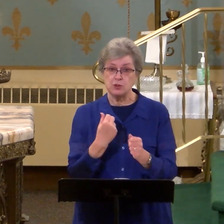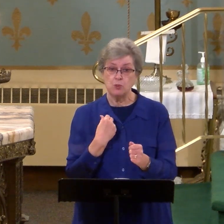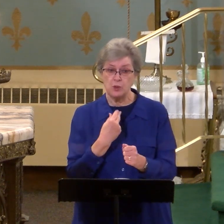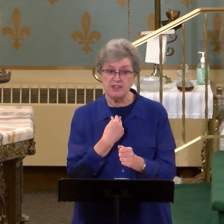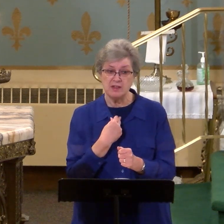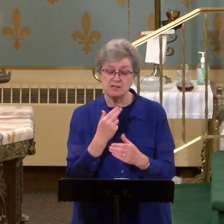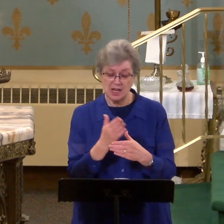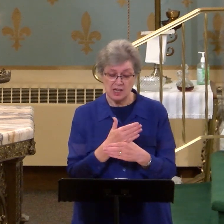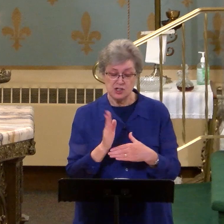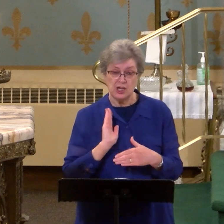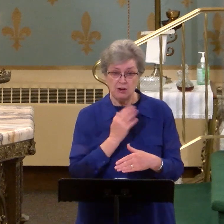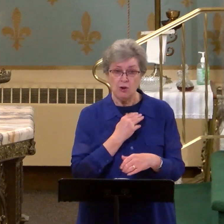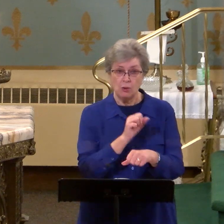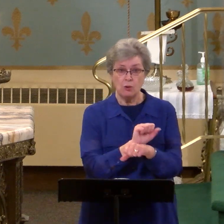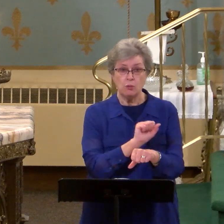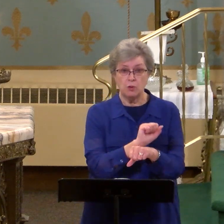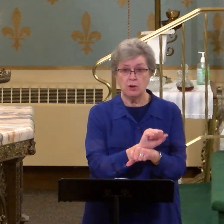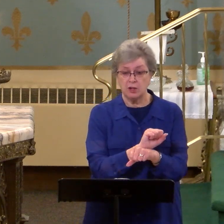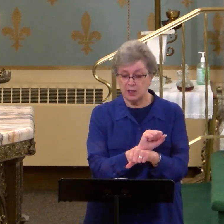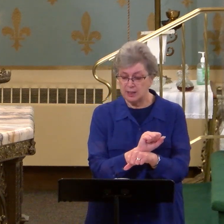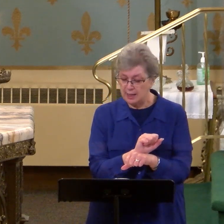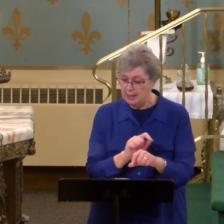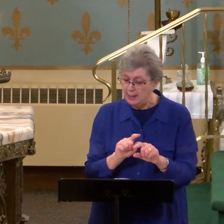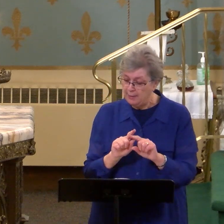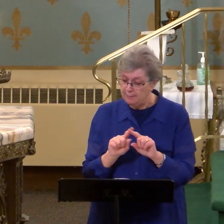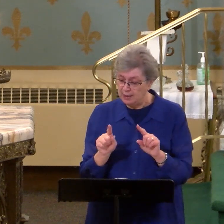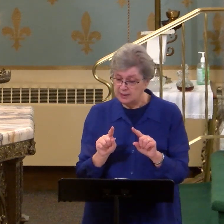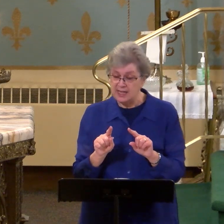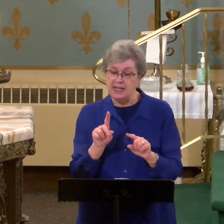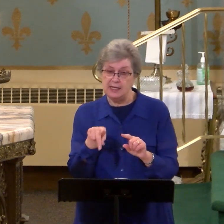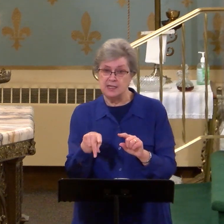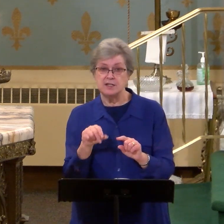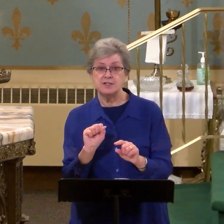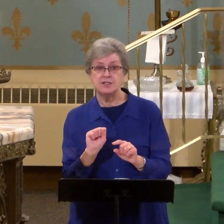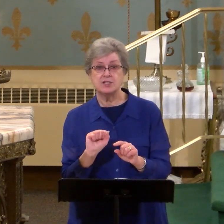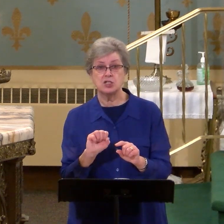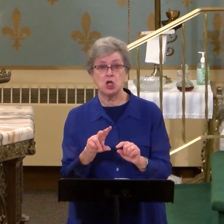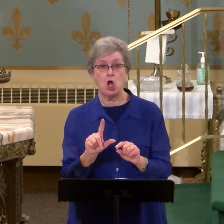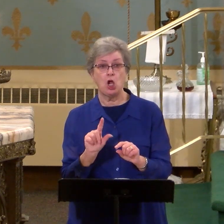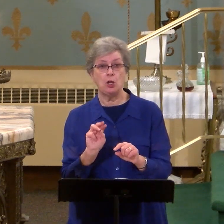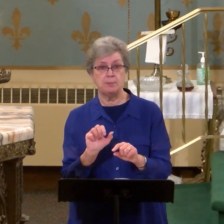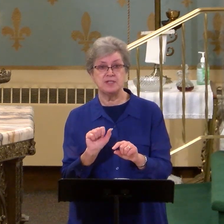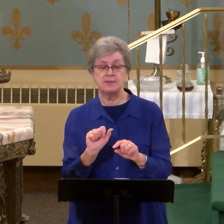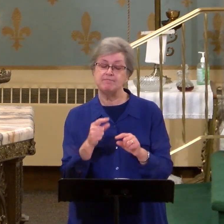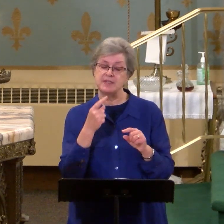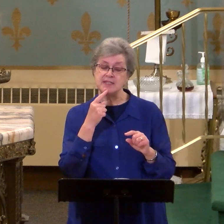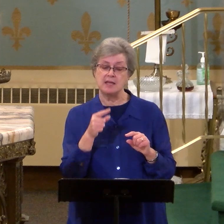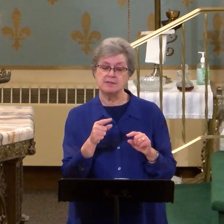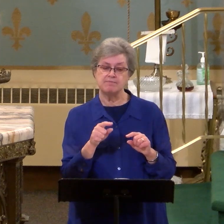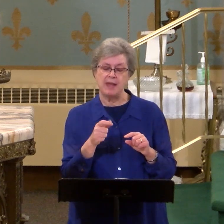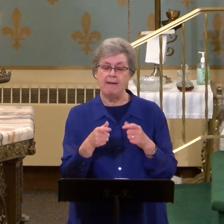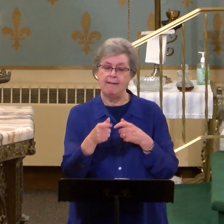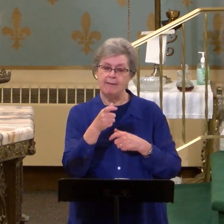this ministry. For it is written in the book of Psalms, 'May another take his office.'